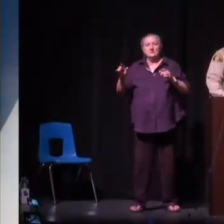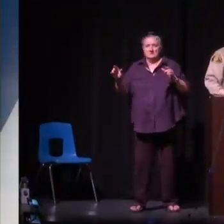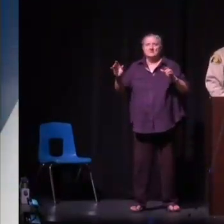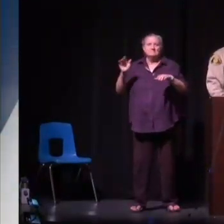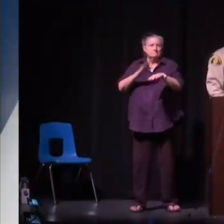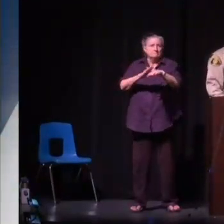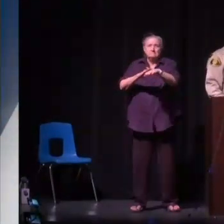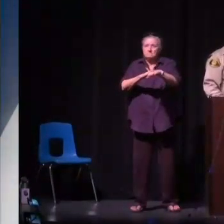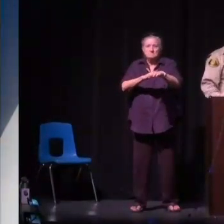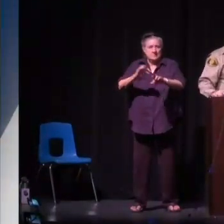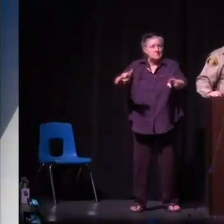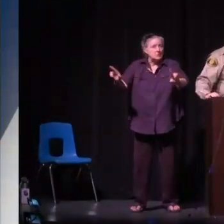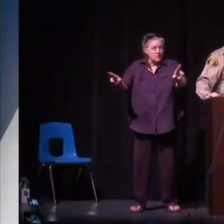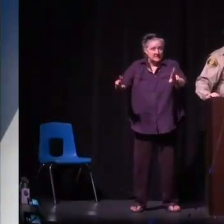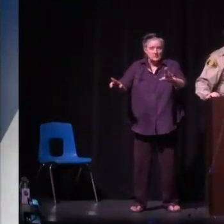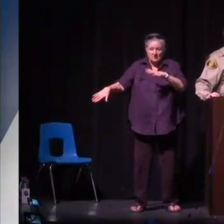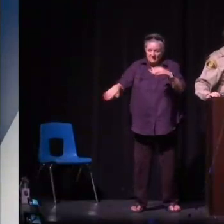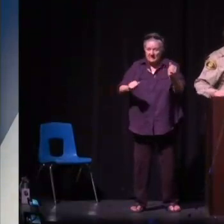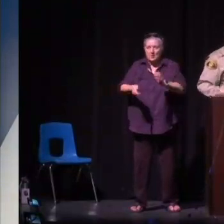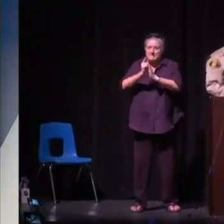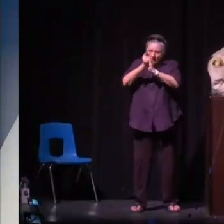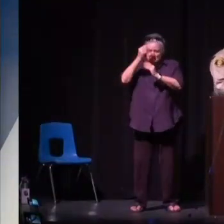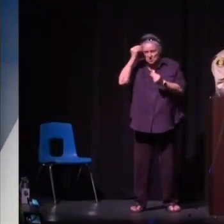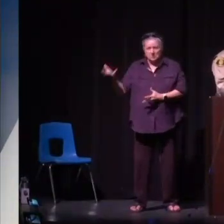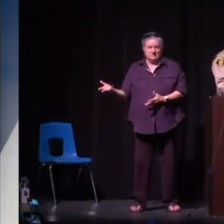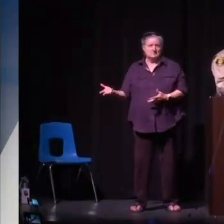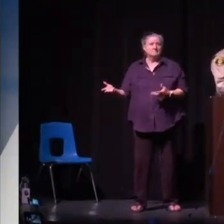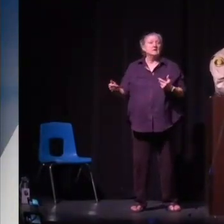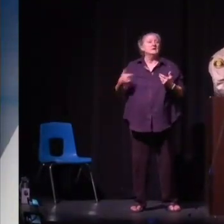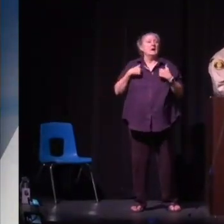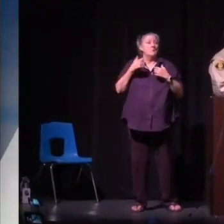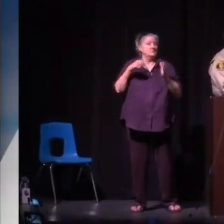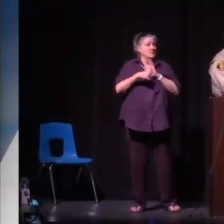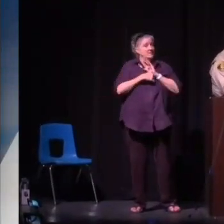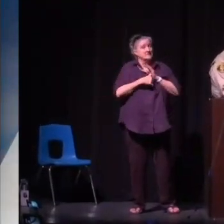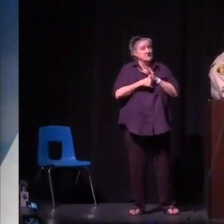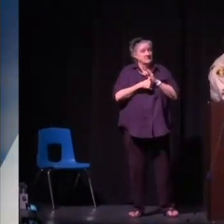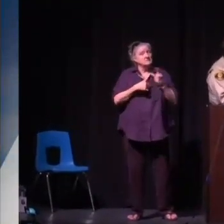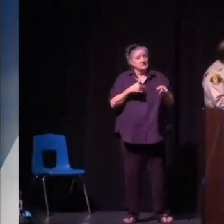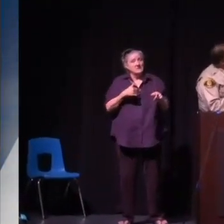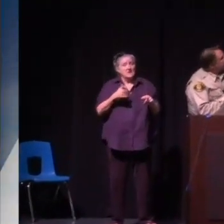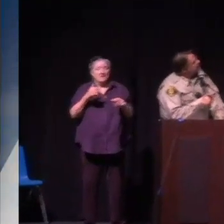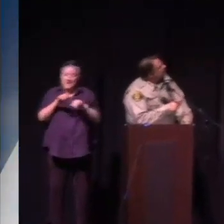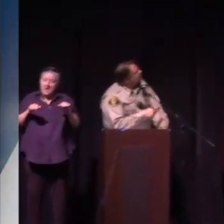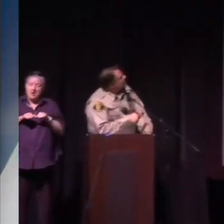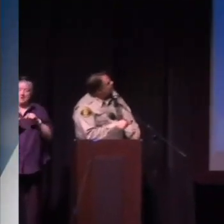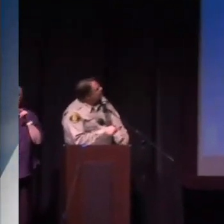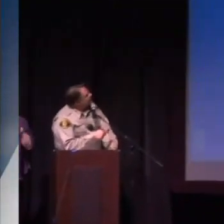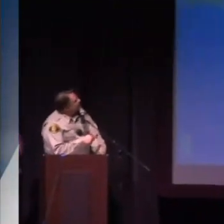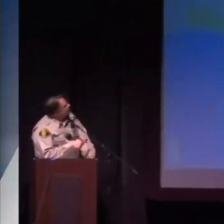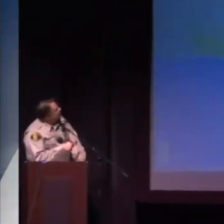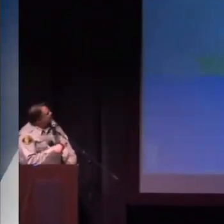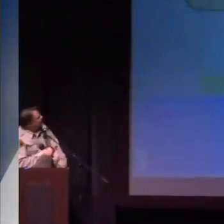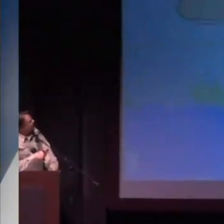to evacuate at a moment's notice. And I just want to emphasize again, the areas